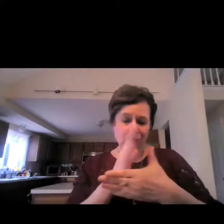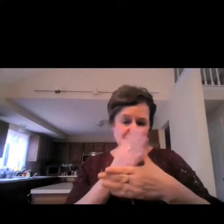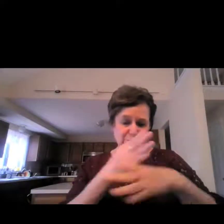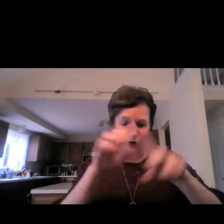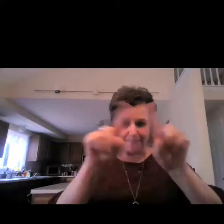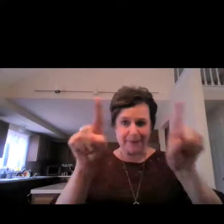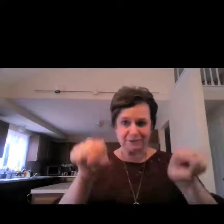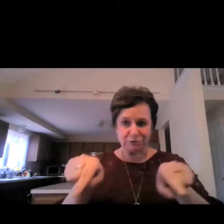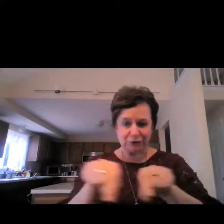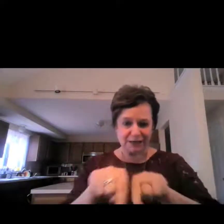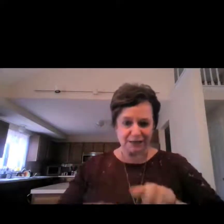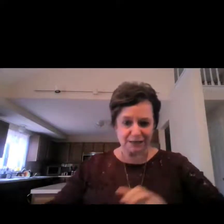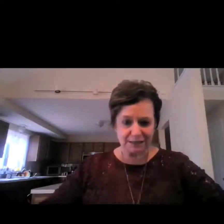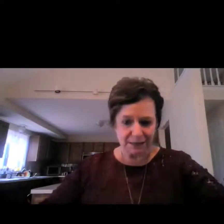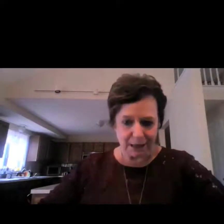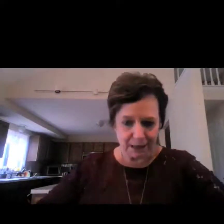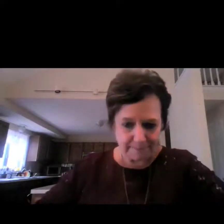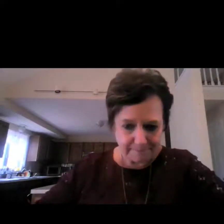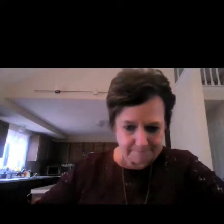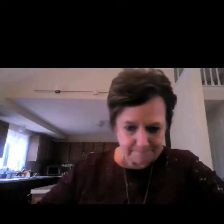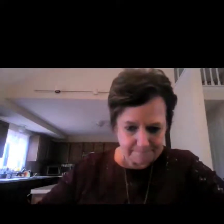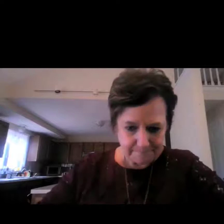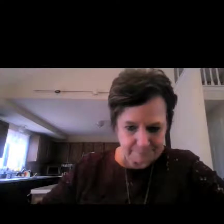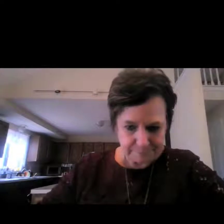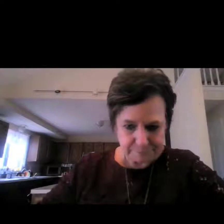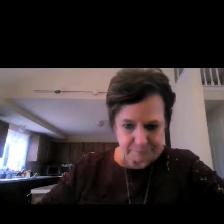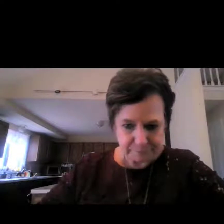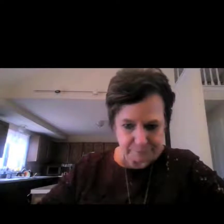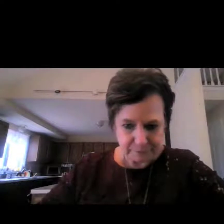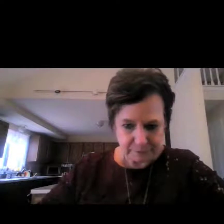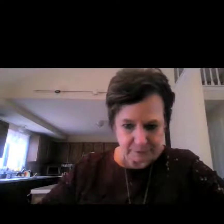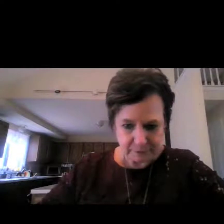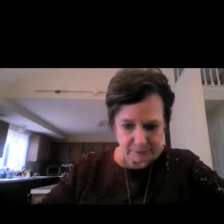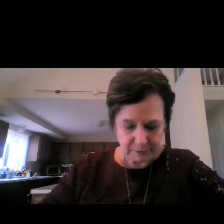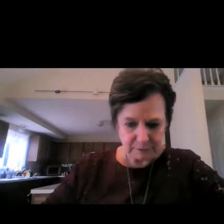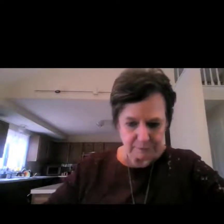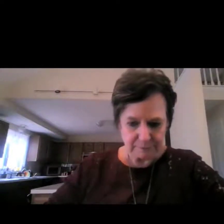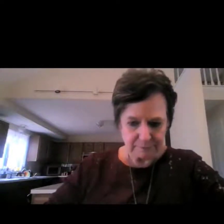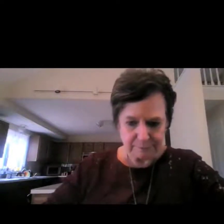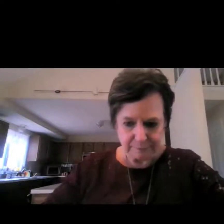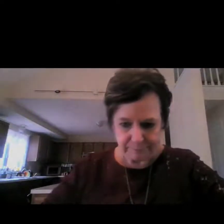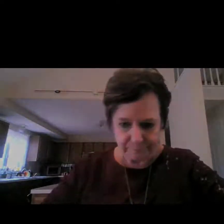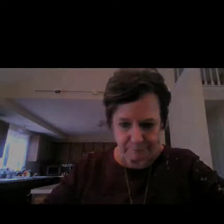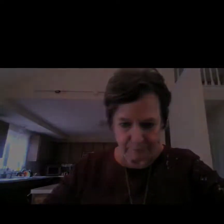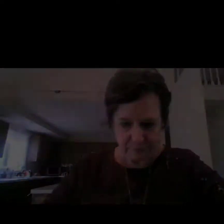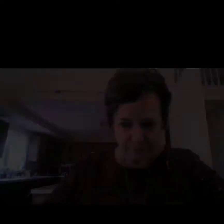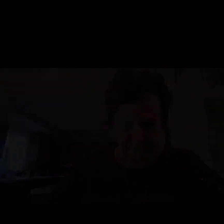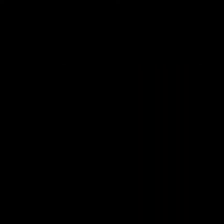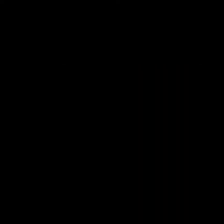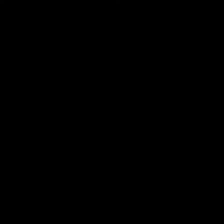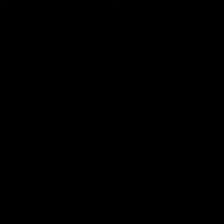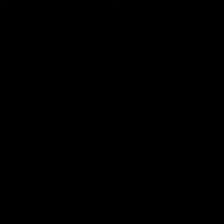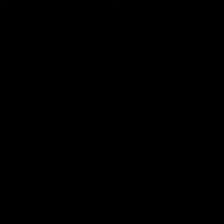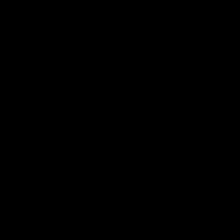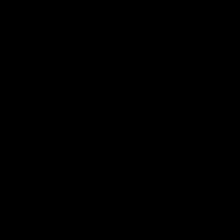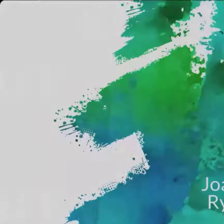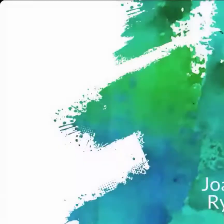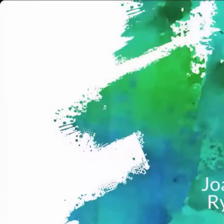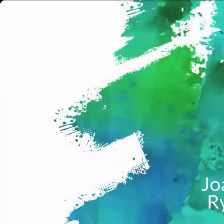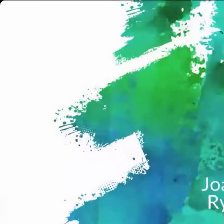We would like to show that. So I guess if we go ahead and share screen so people can see that.